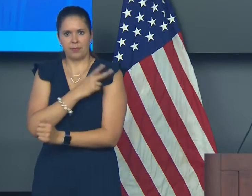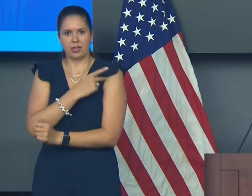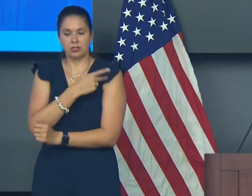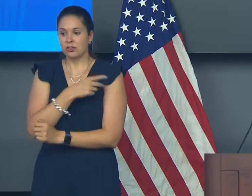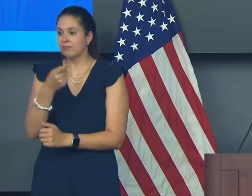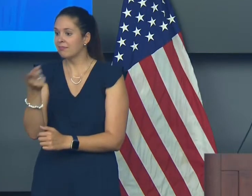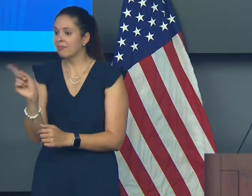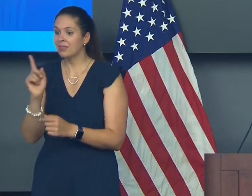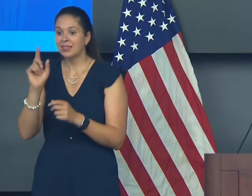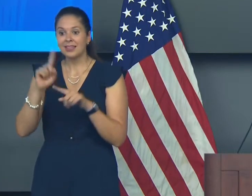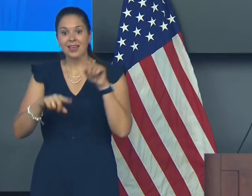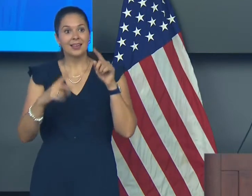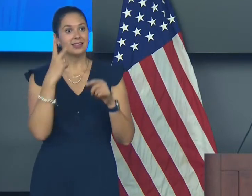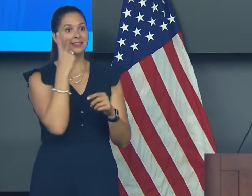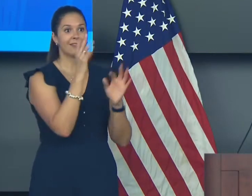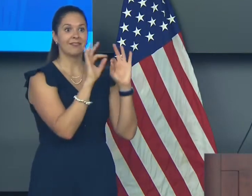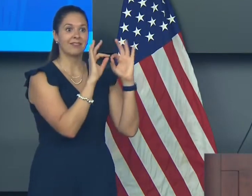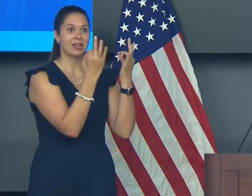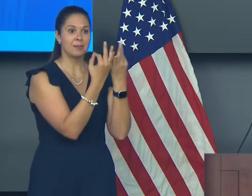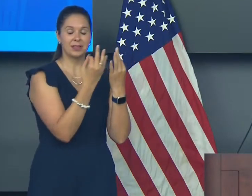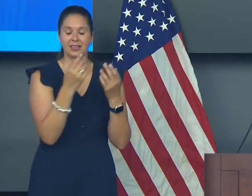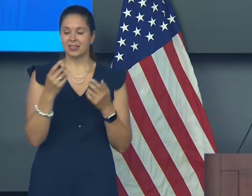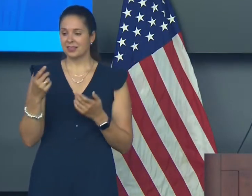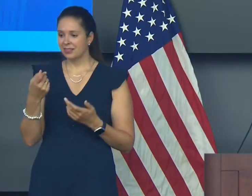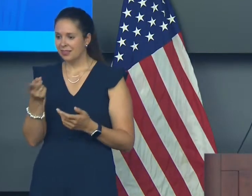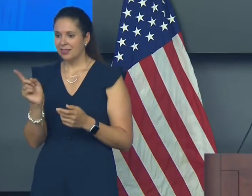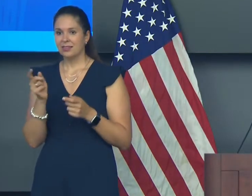unable to see family, to deal with such a